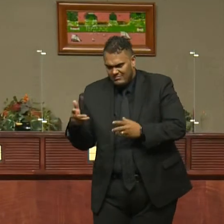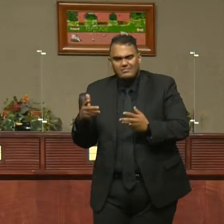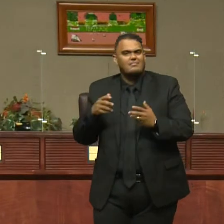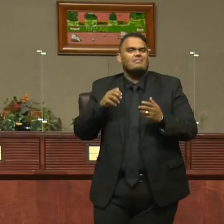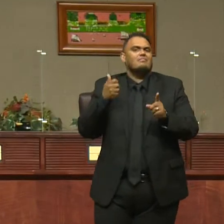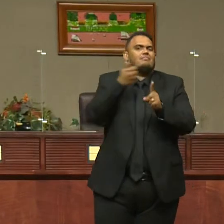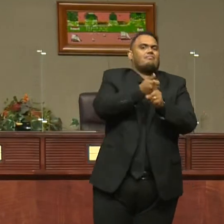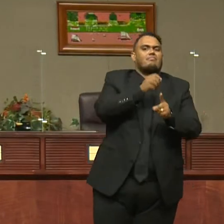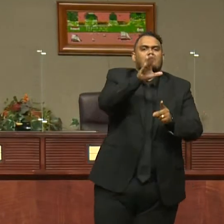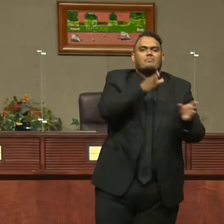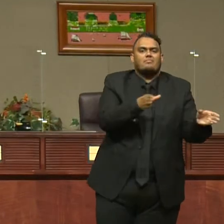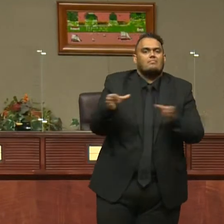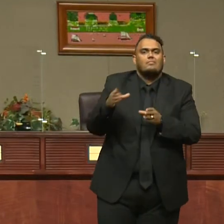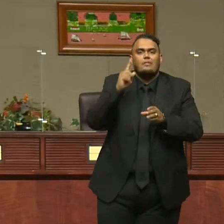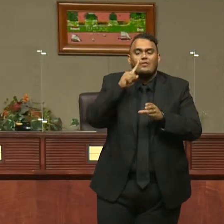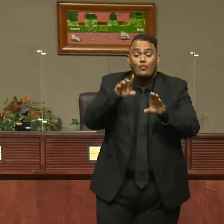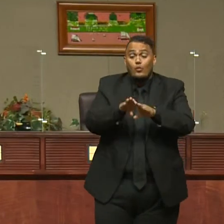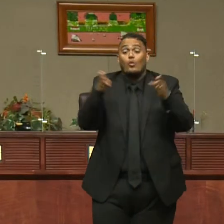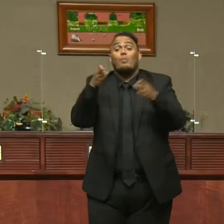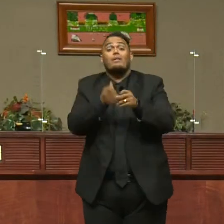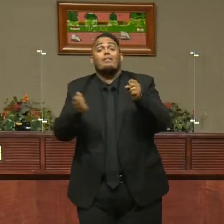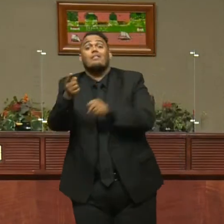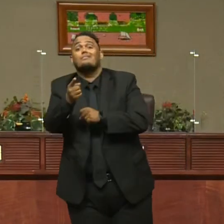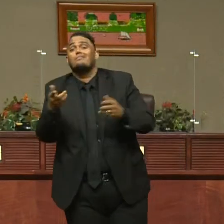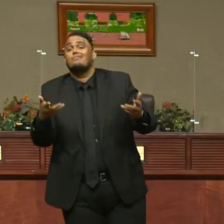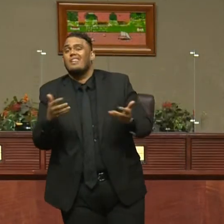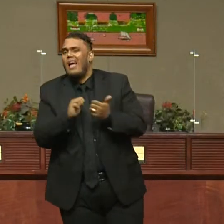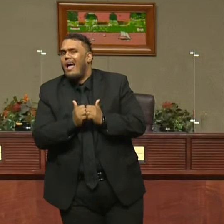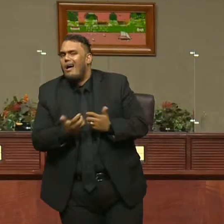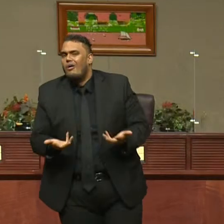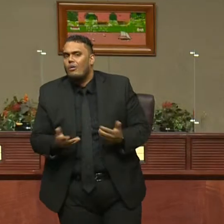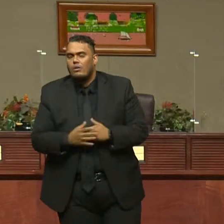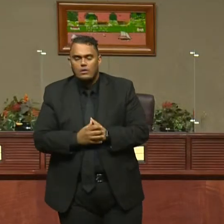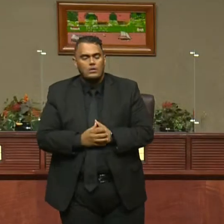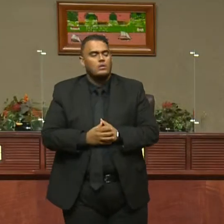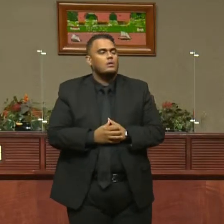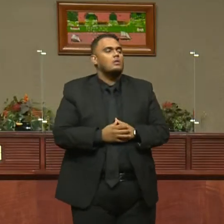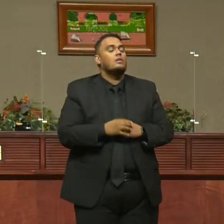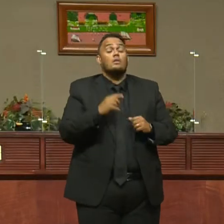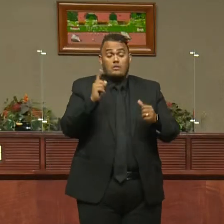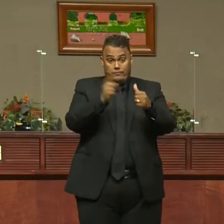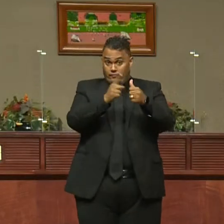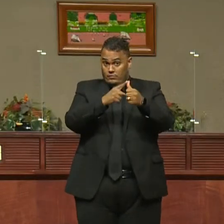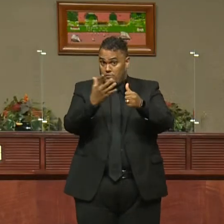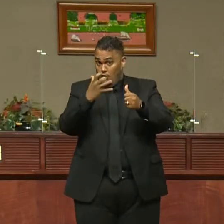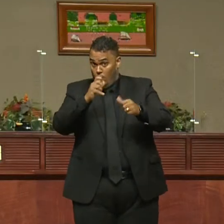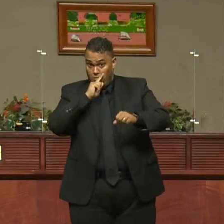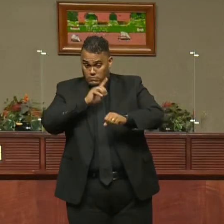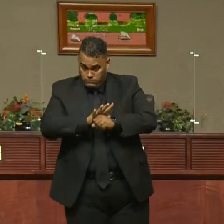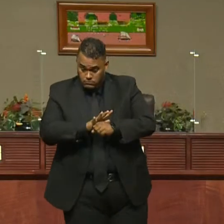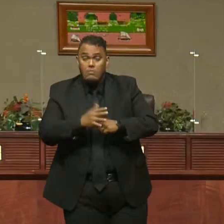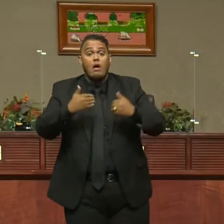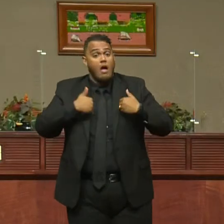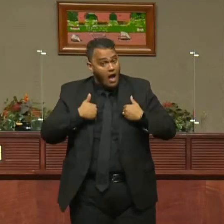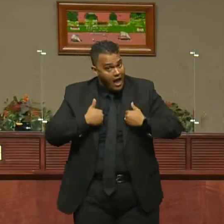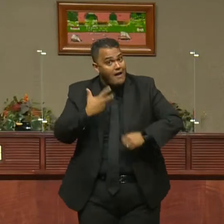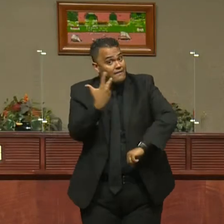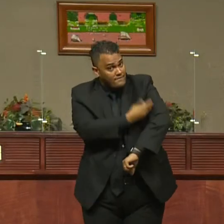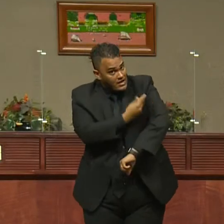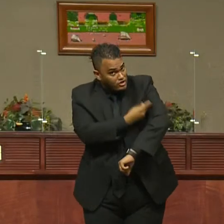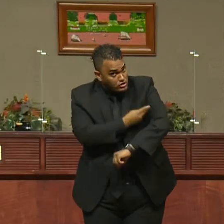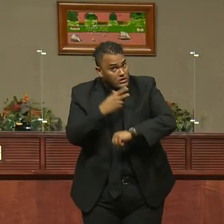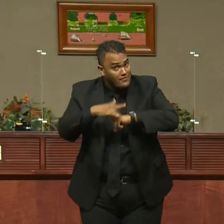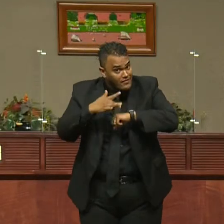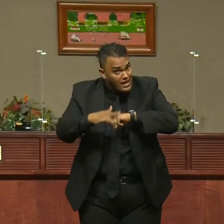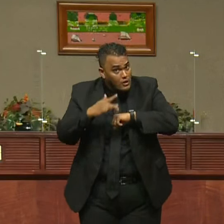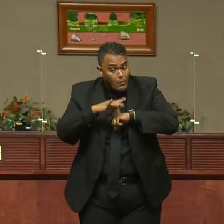So one thing is we're starting on making sure that we have vaccinations available for about 23